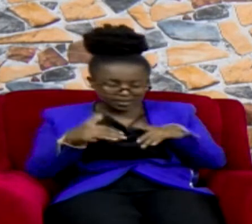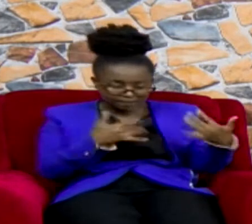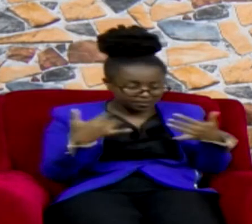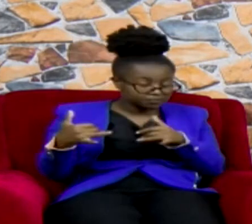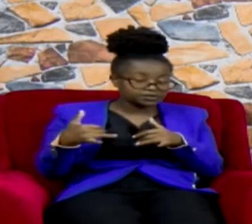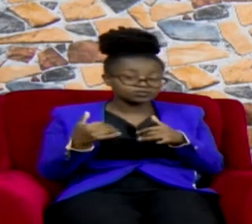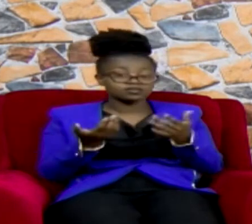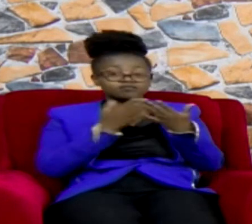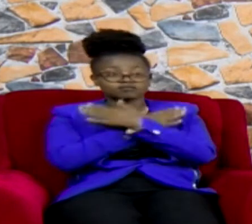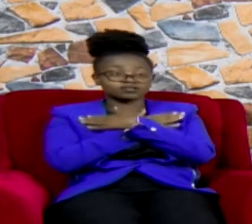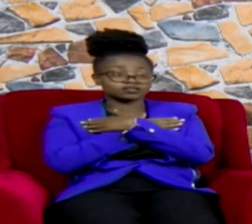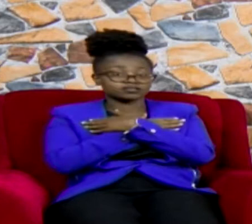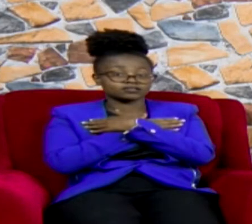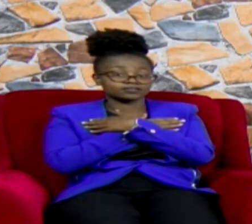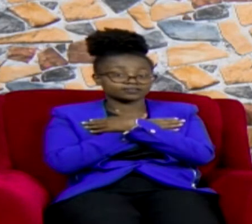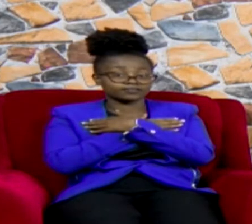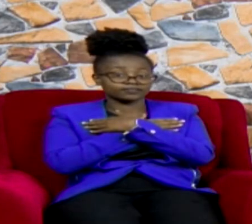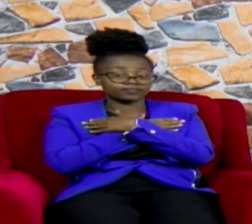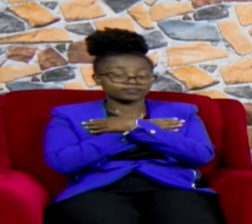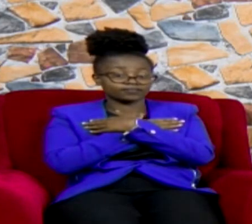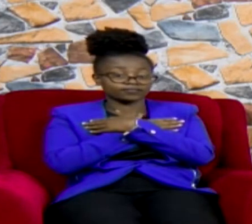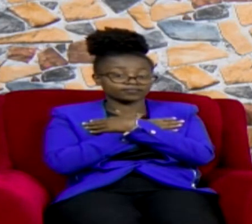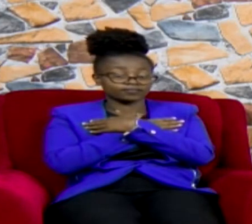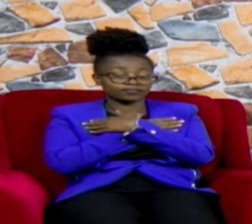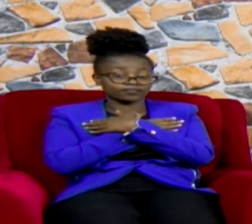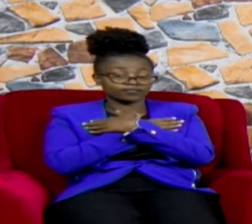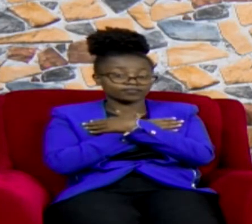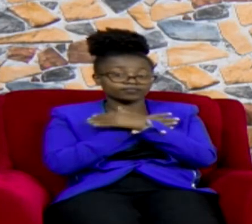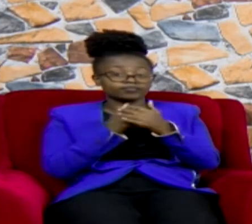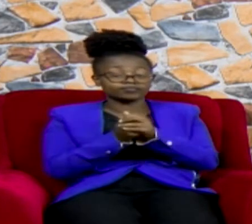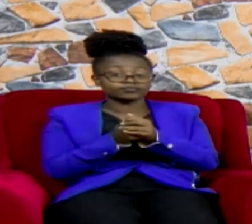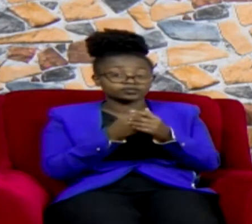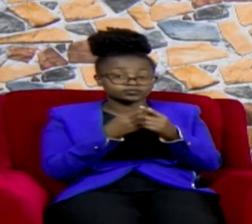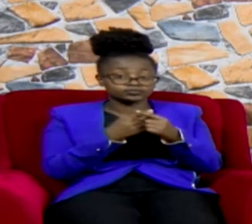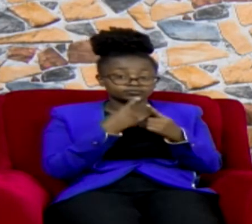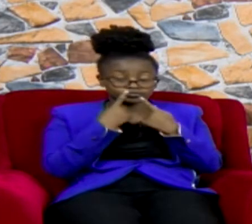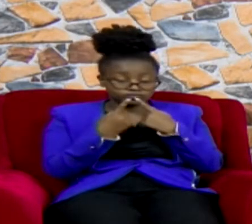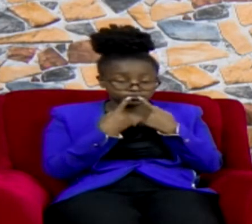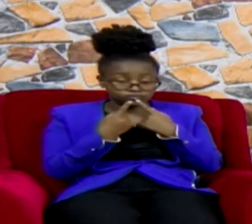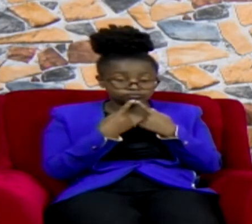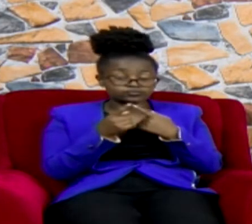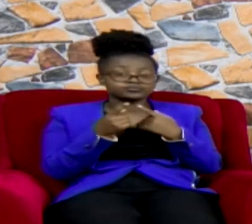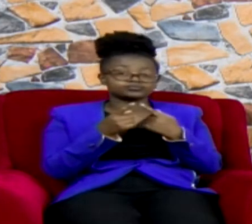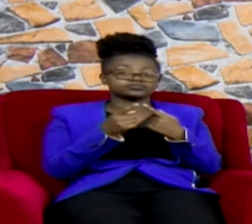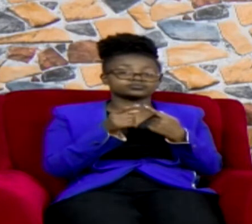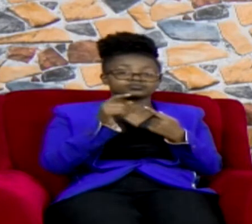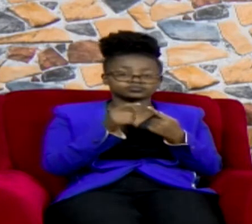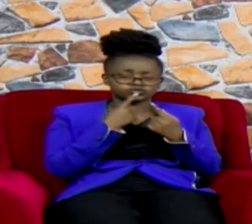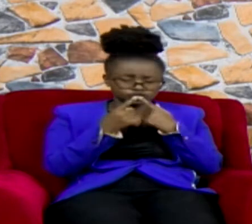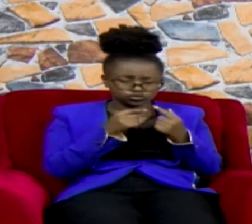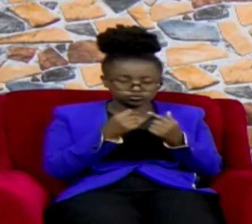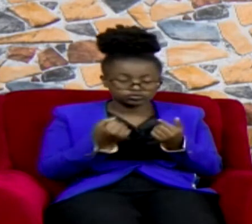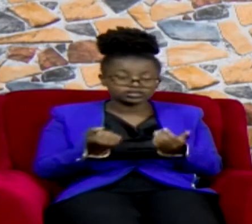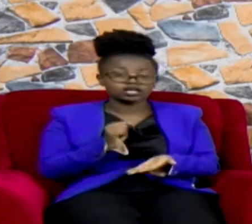peers. No, you gave us two, right? The one who stays, Yes. the one who stays, talks with the nanny, the one who watches TV. Or was it?